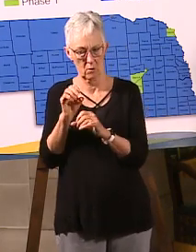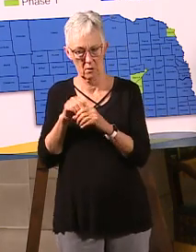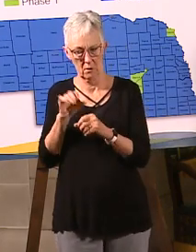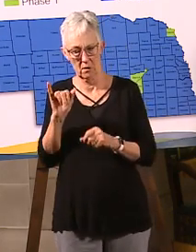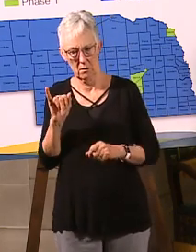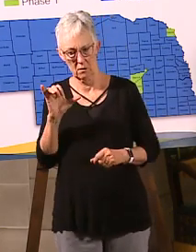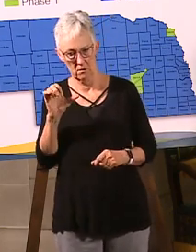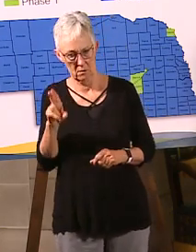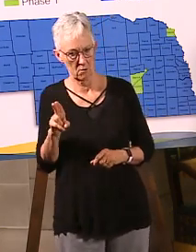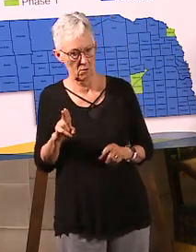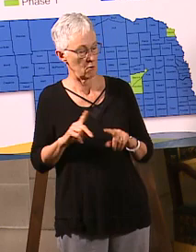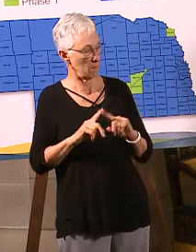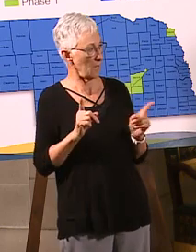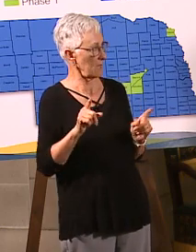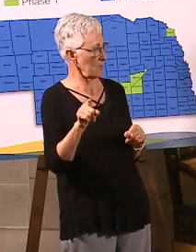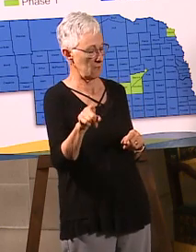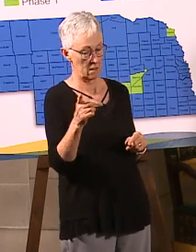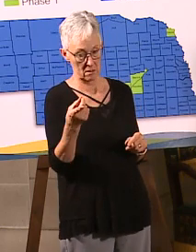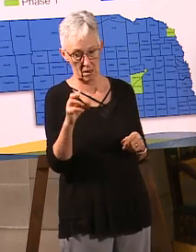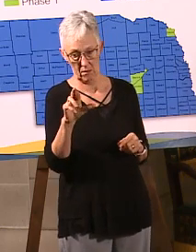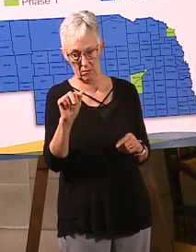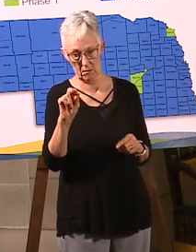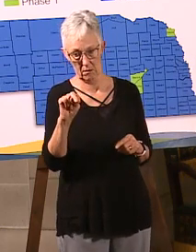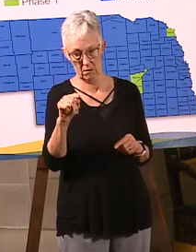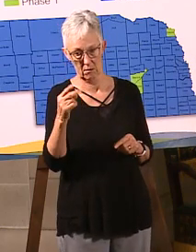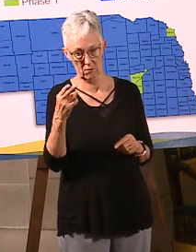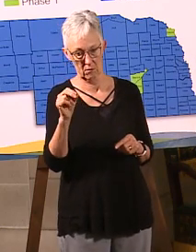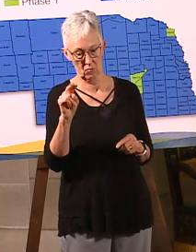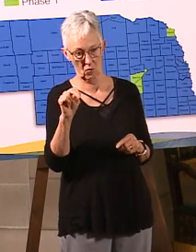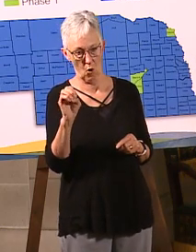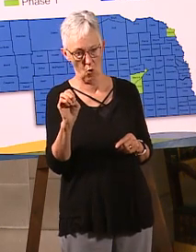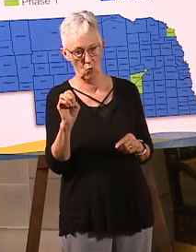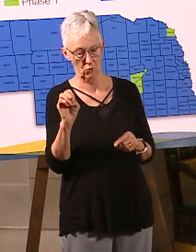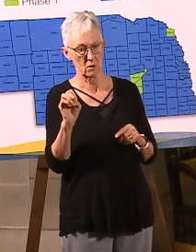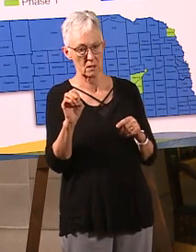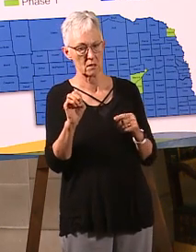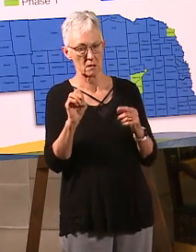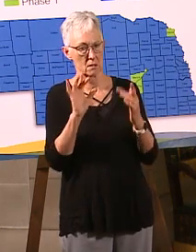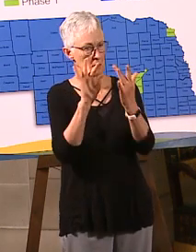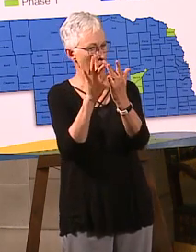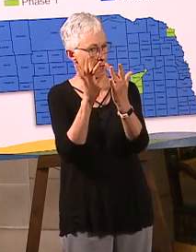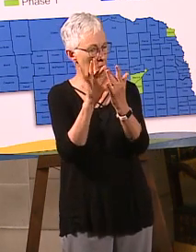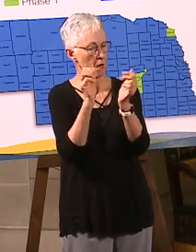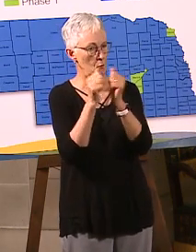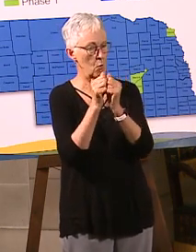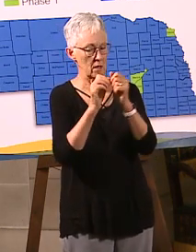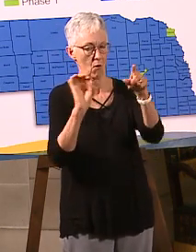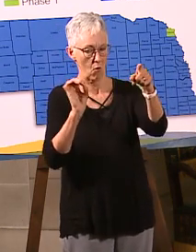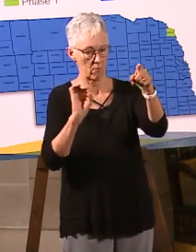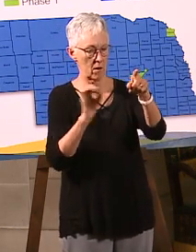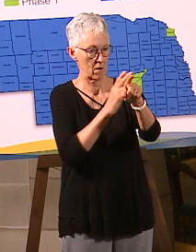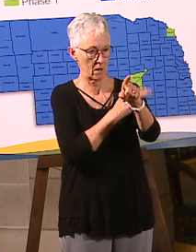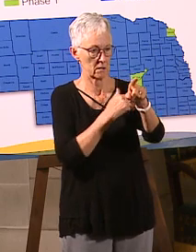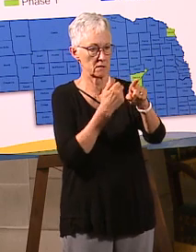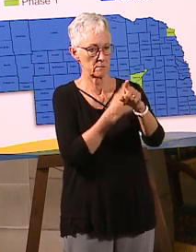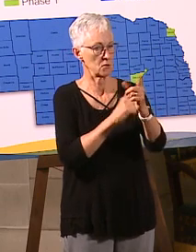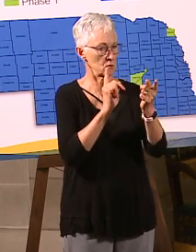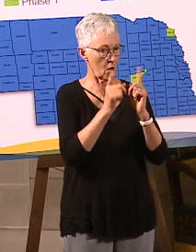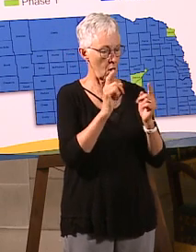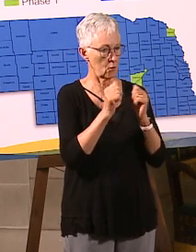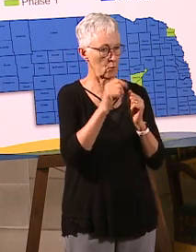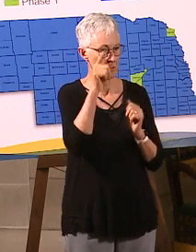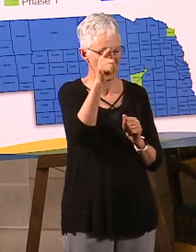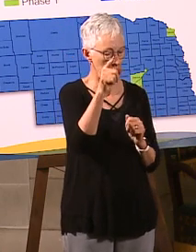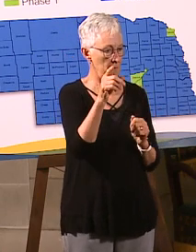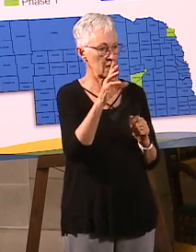hospital systems, specifically in Omaha, where this is an issue. It really isn't an issue in the rest of the state. We are keeping a close eye on Omaha. I believe the hospital